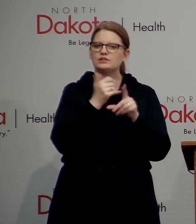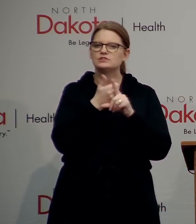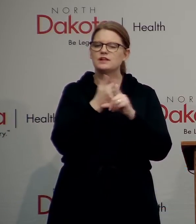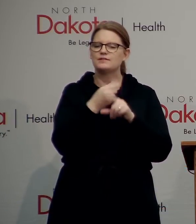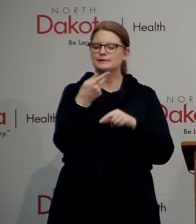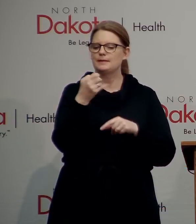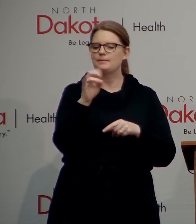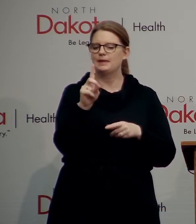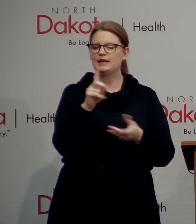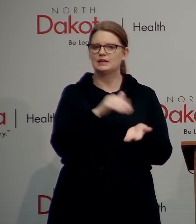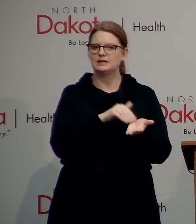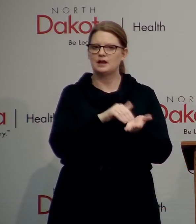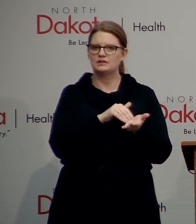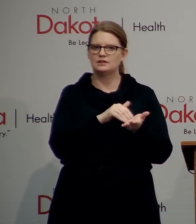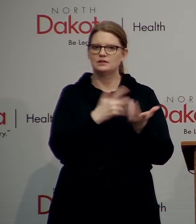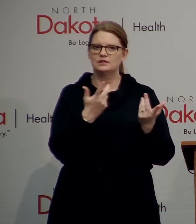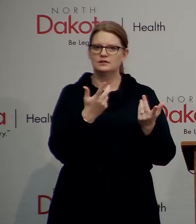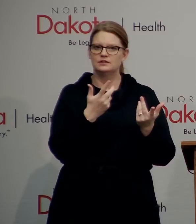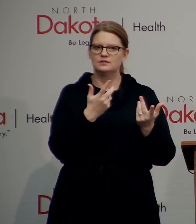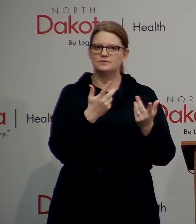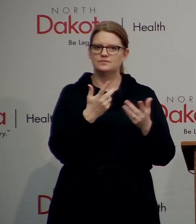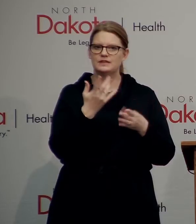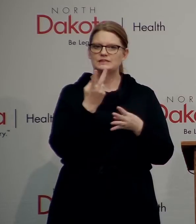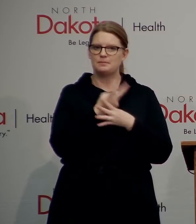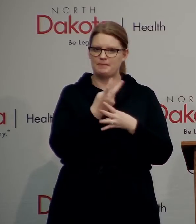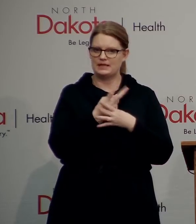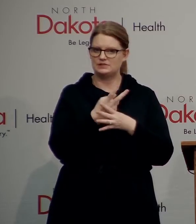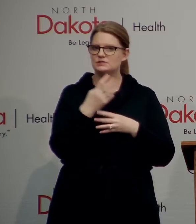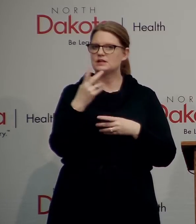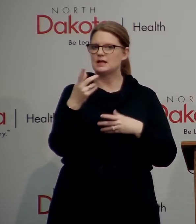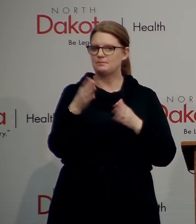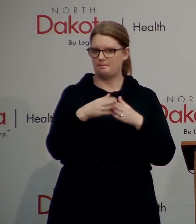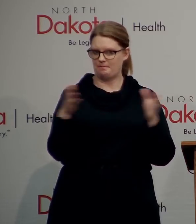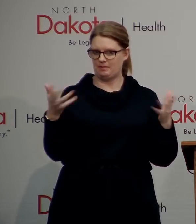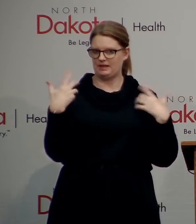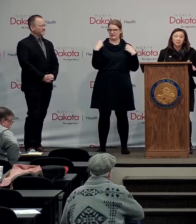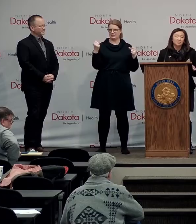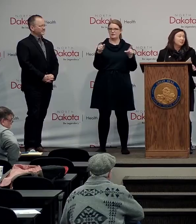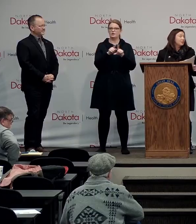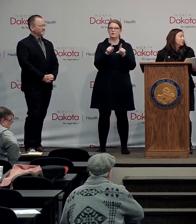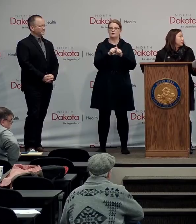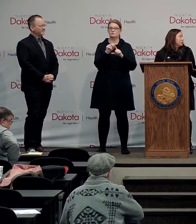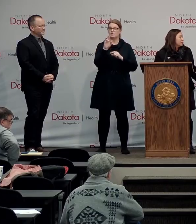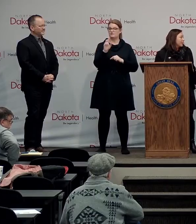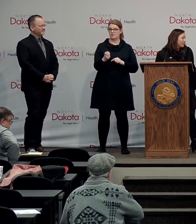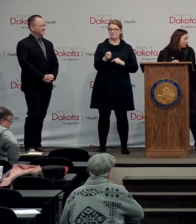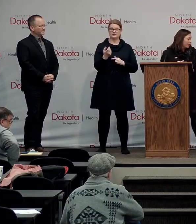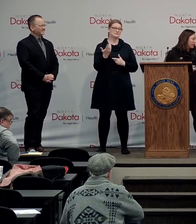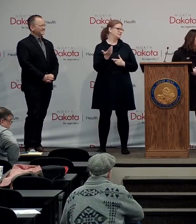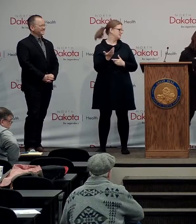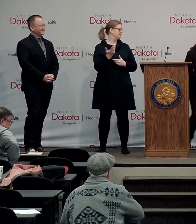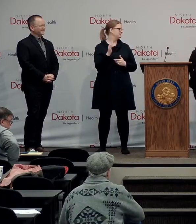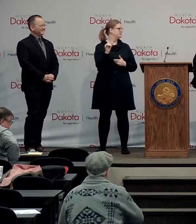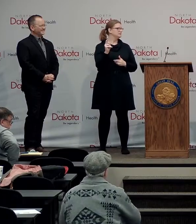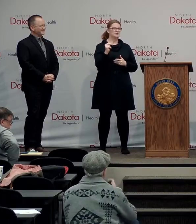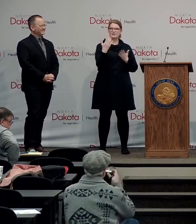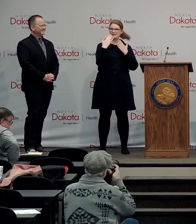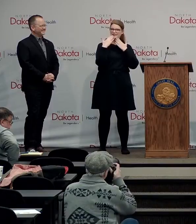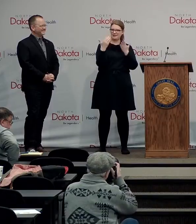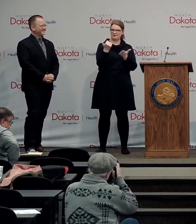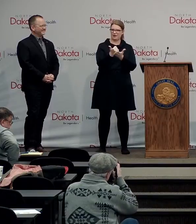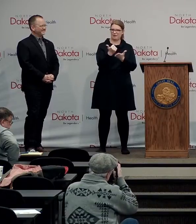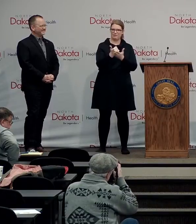is overqualified with the Master's in Public Health, and she's also a pharmacist. So, Joan, thank you for your help.